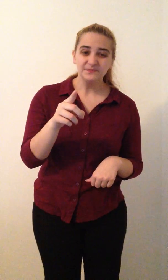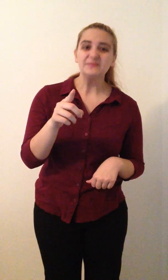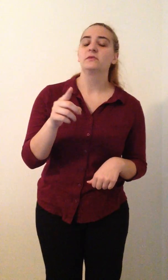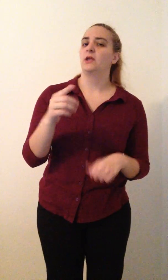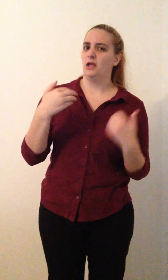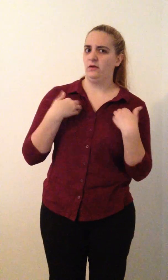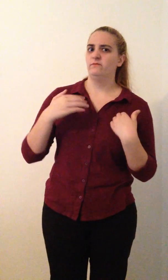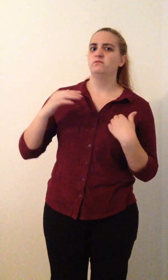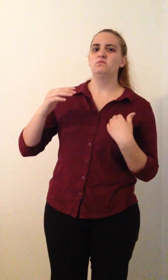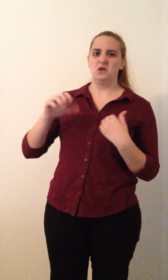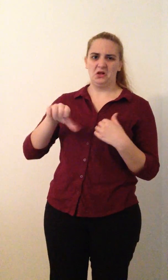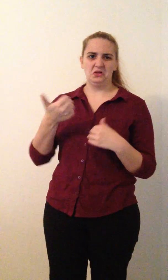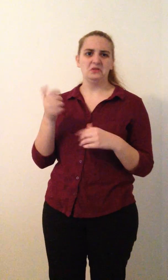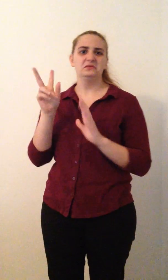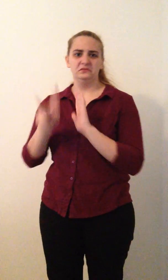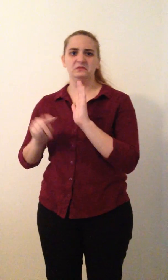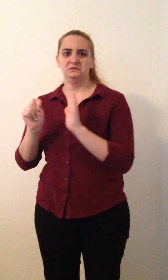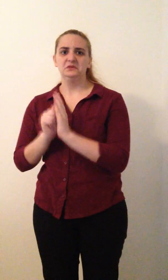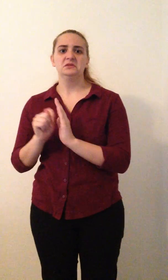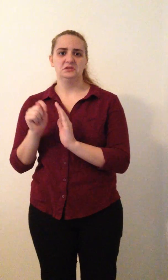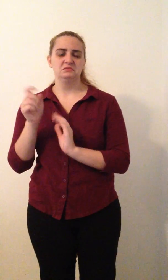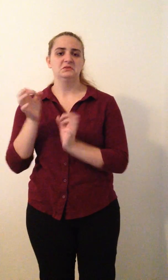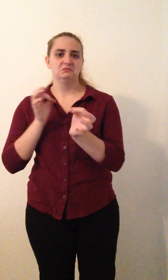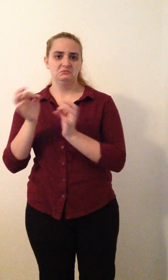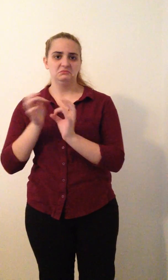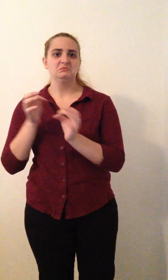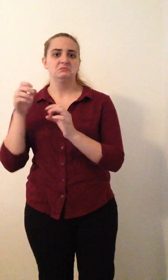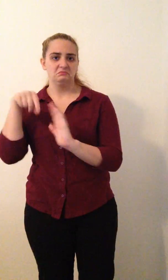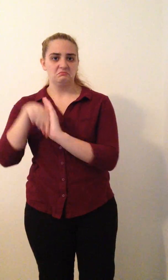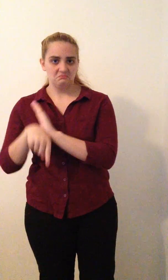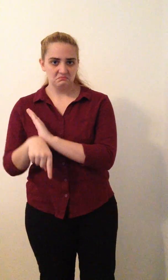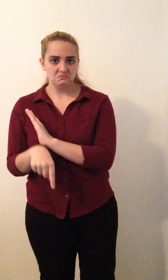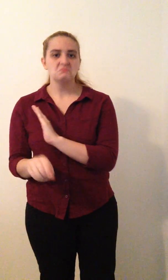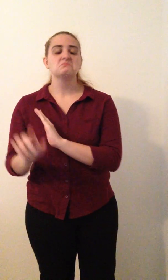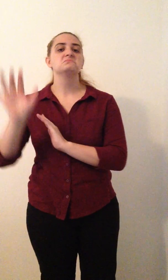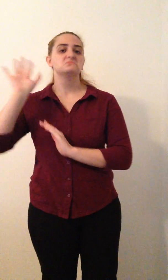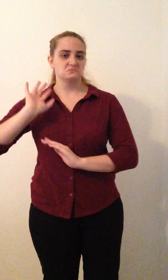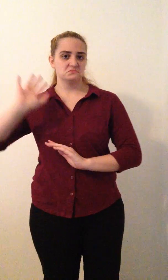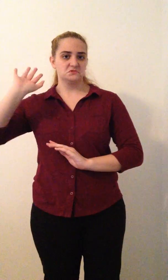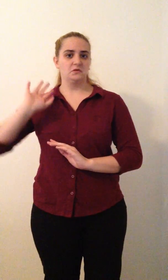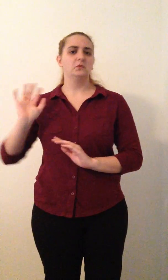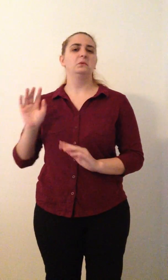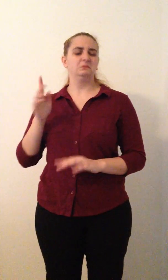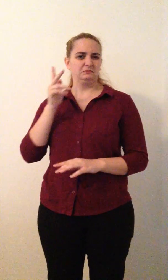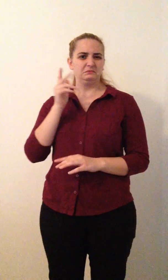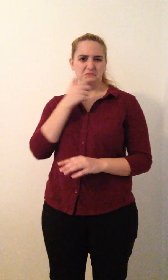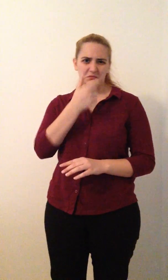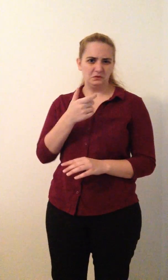An anxious mother, and she had a partner that was